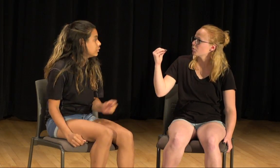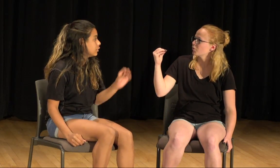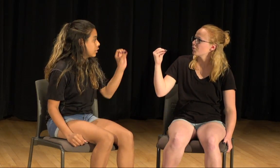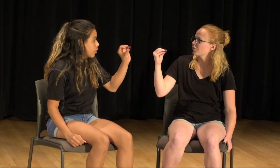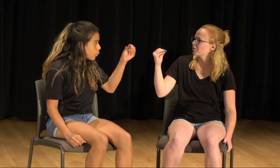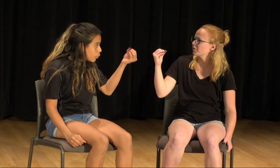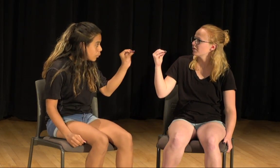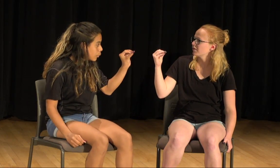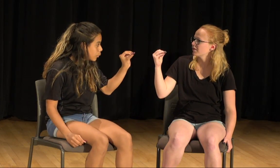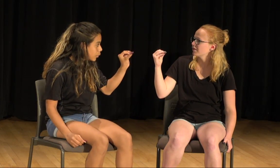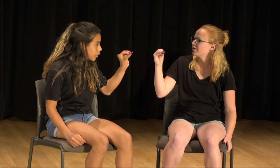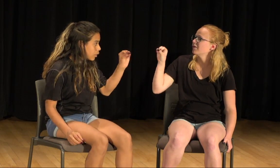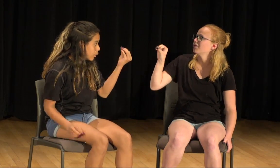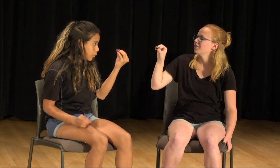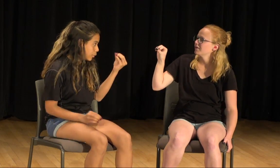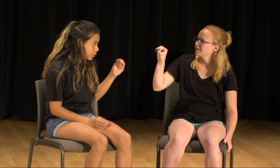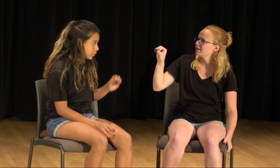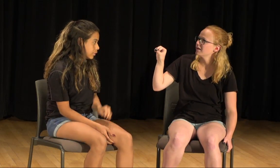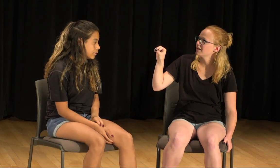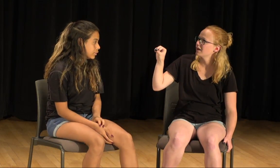R-O... Face it out the other way. Okay,